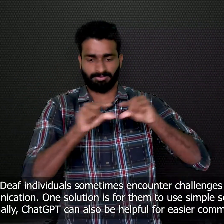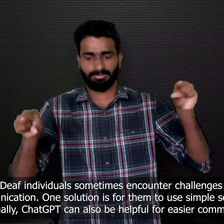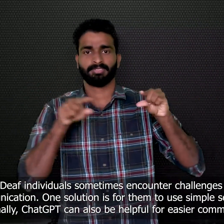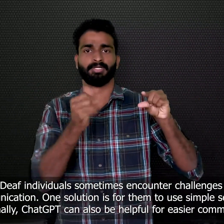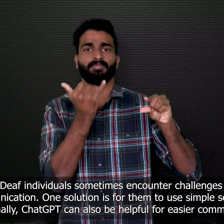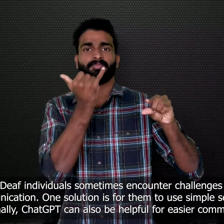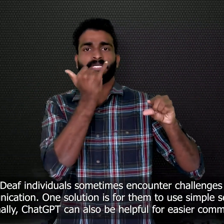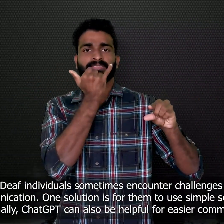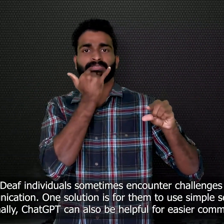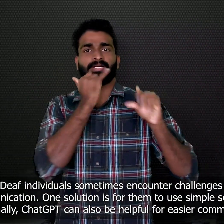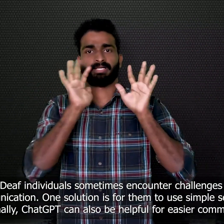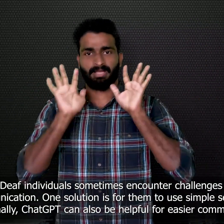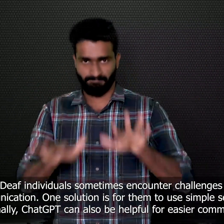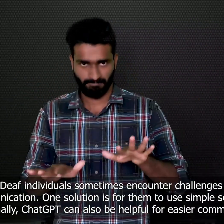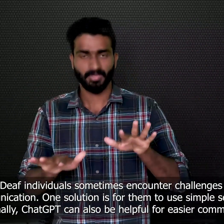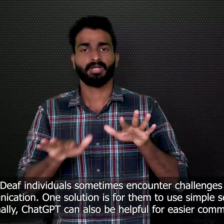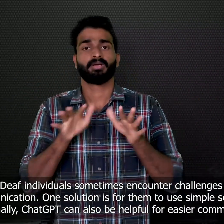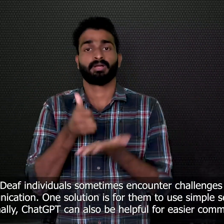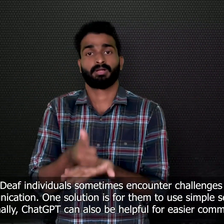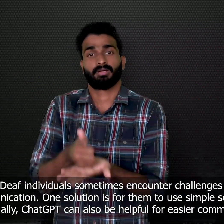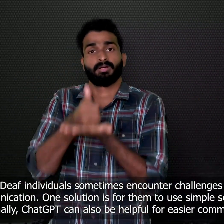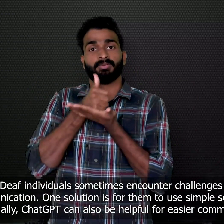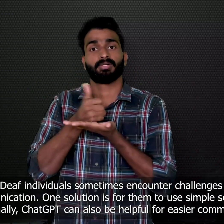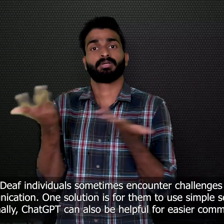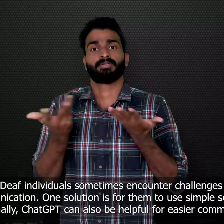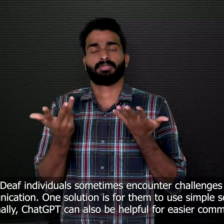ChatGPT can also be helpful for easier communication.